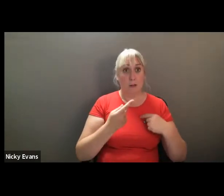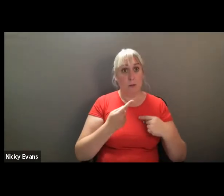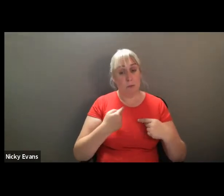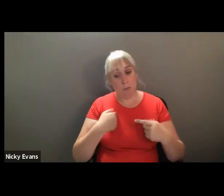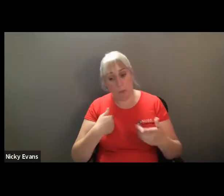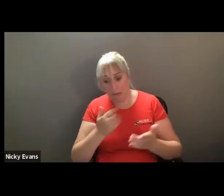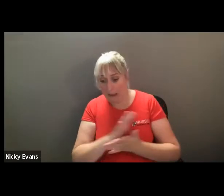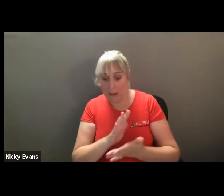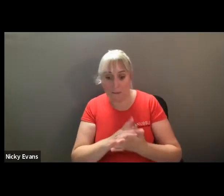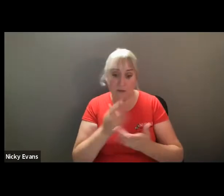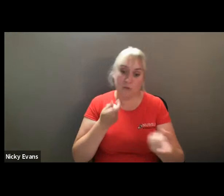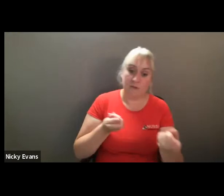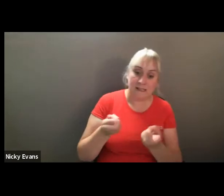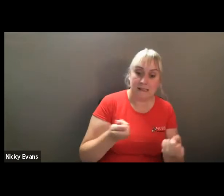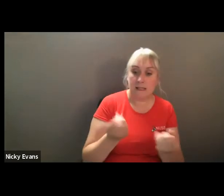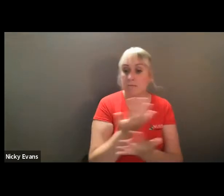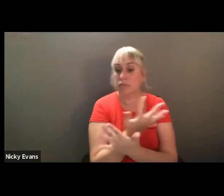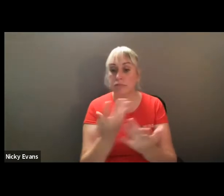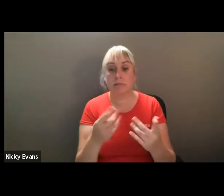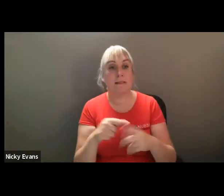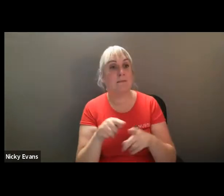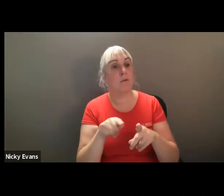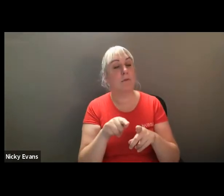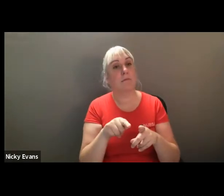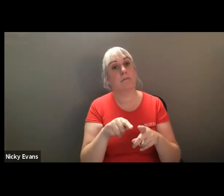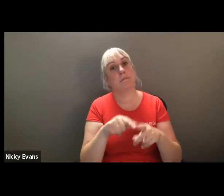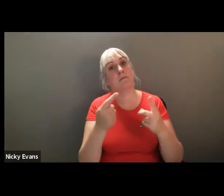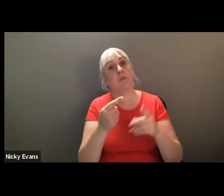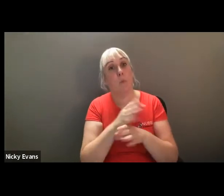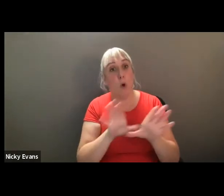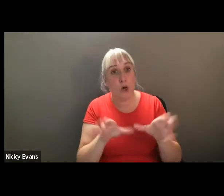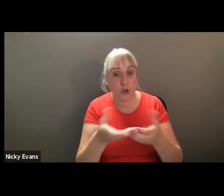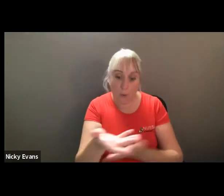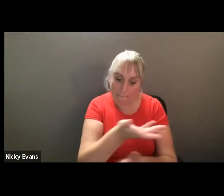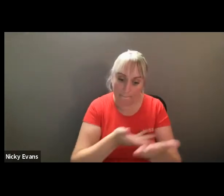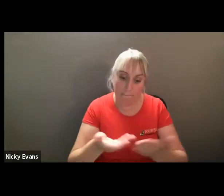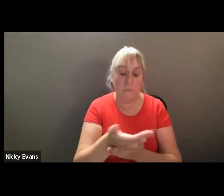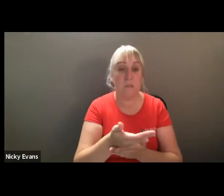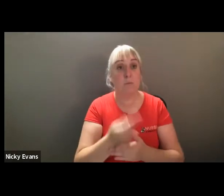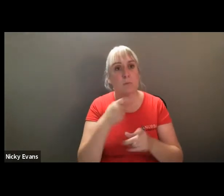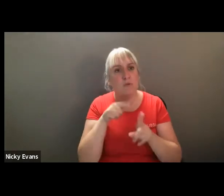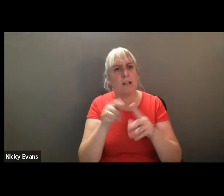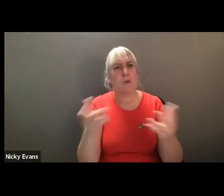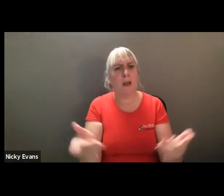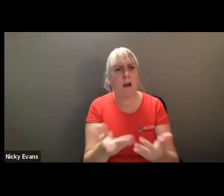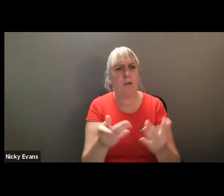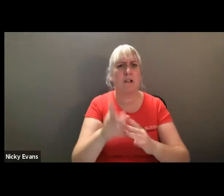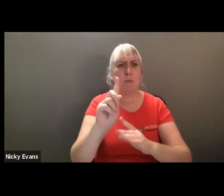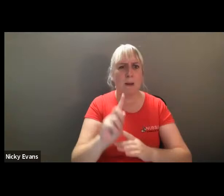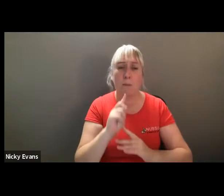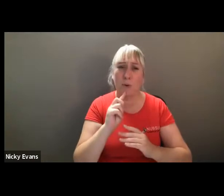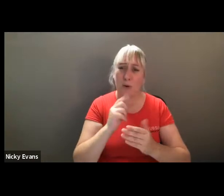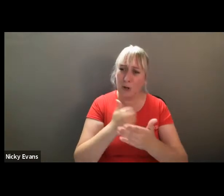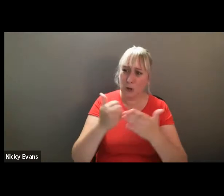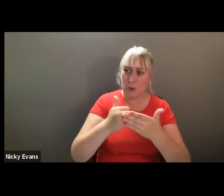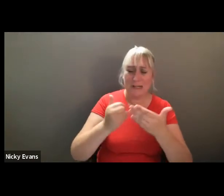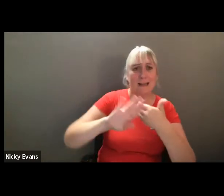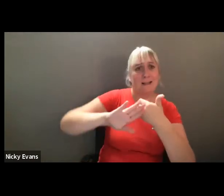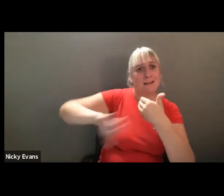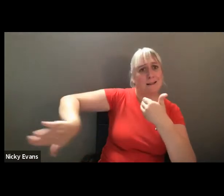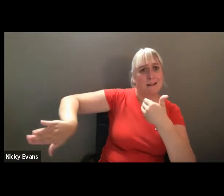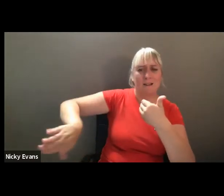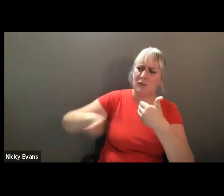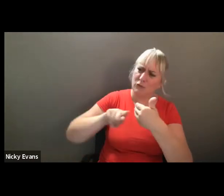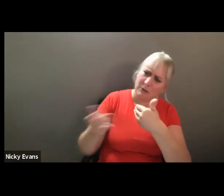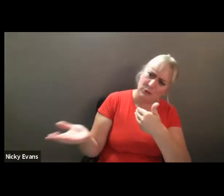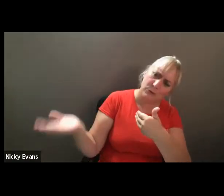number of workshops. We'll bring people who normally don't have an opportunity to have their voice heard and offer their insight, their knowledge